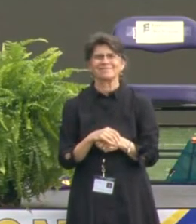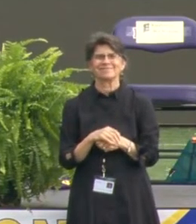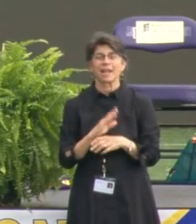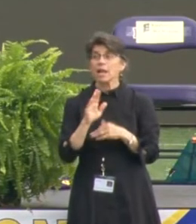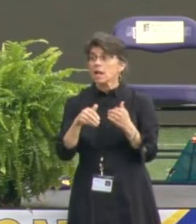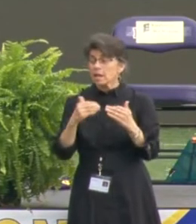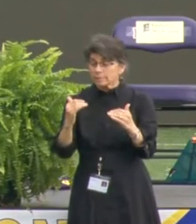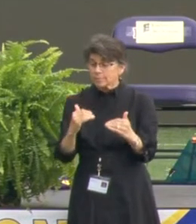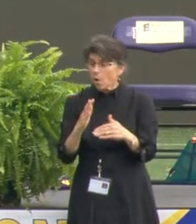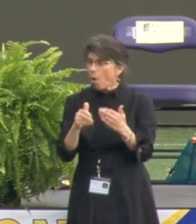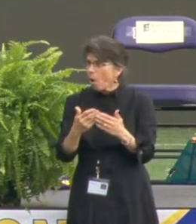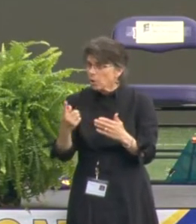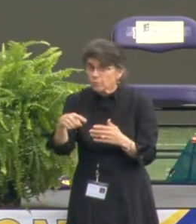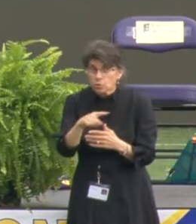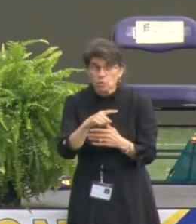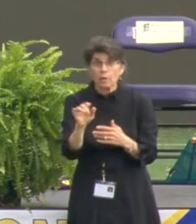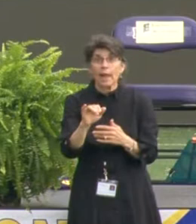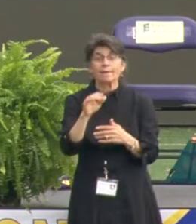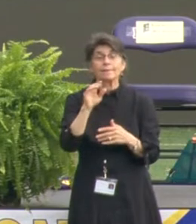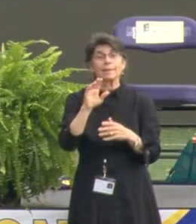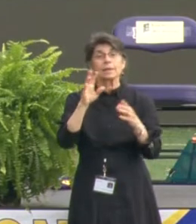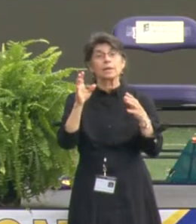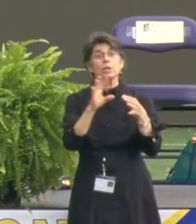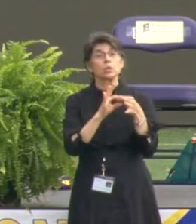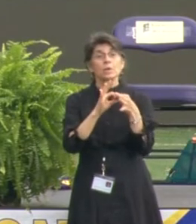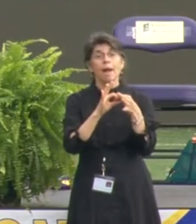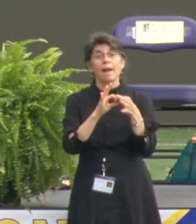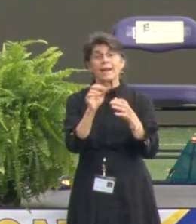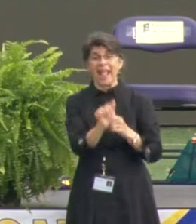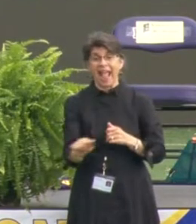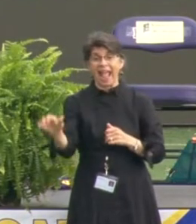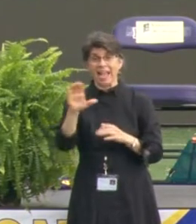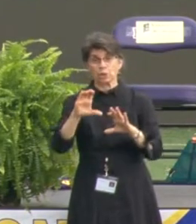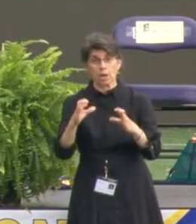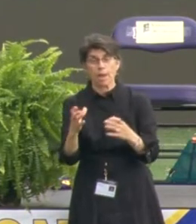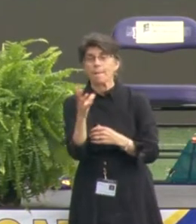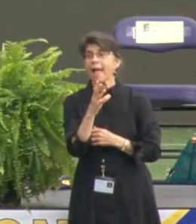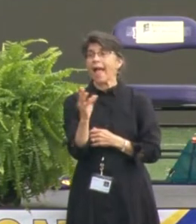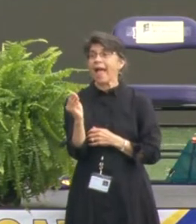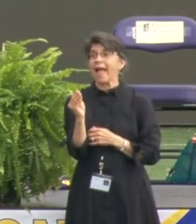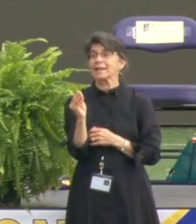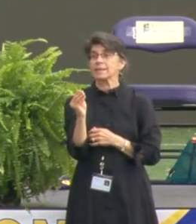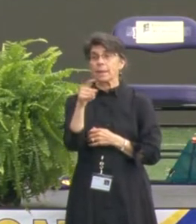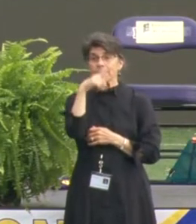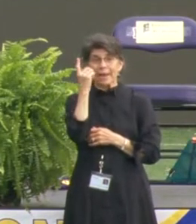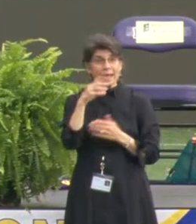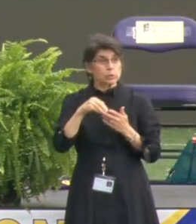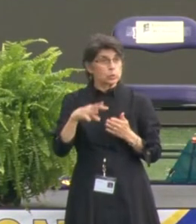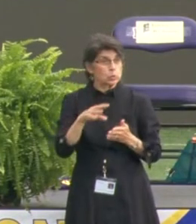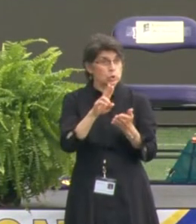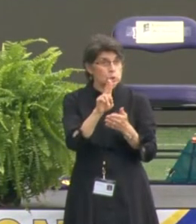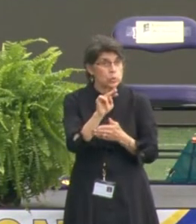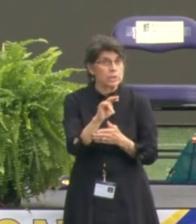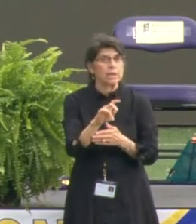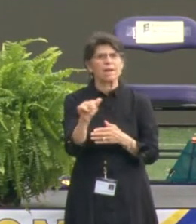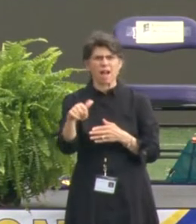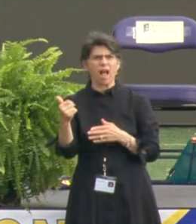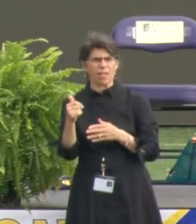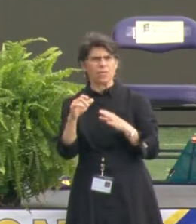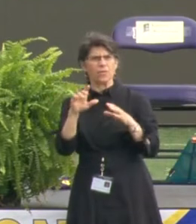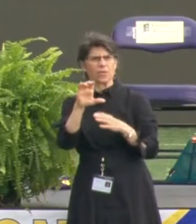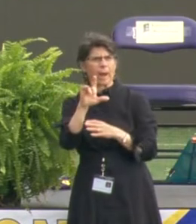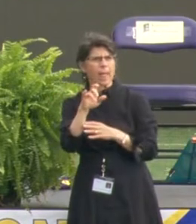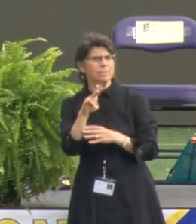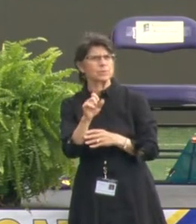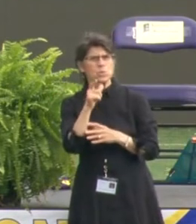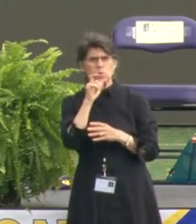of you, like those in the United Asian Club and Rasa United and Gender Equity and the Black Student Union, who have continually challenged us